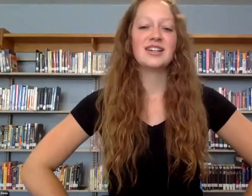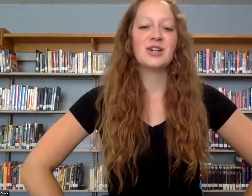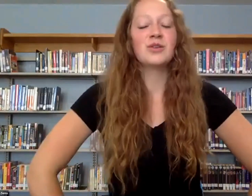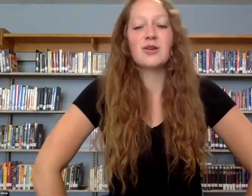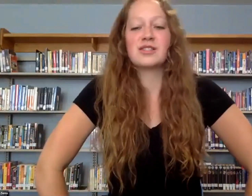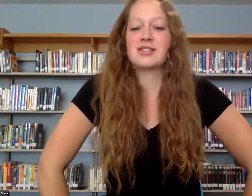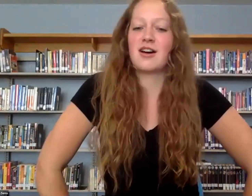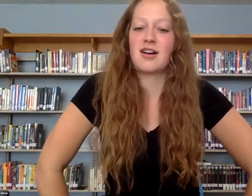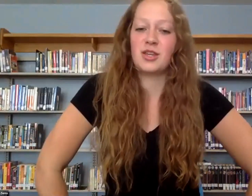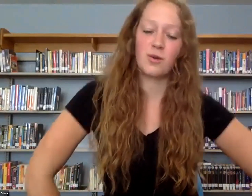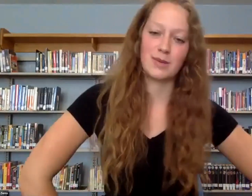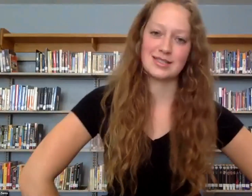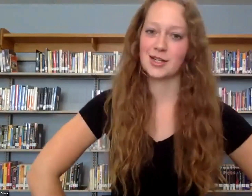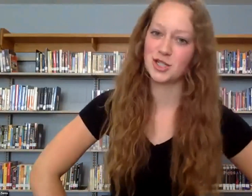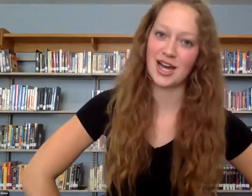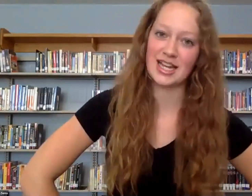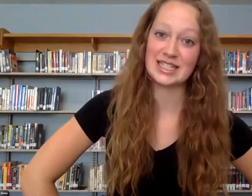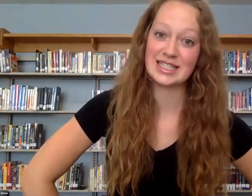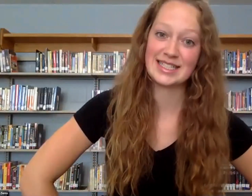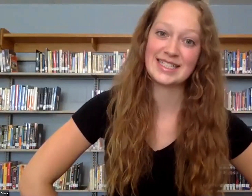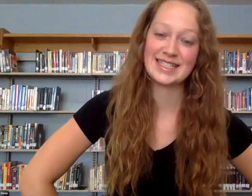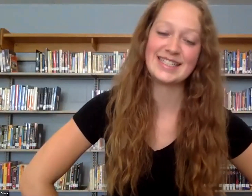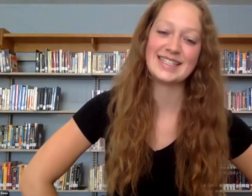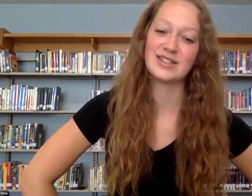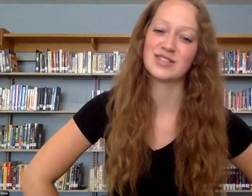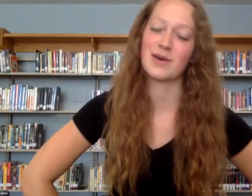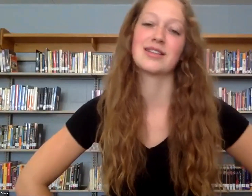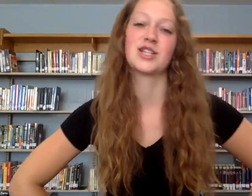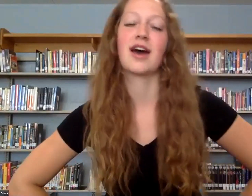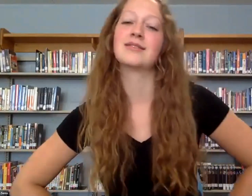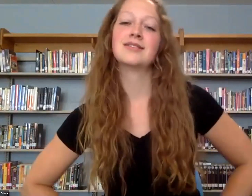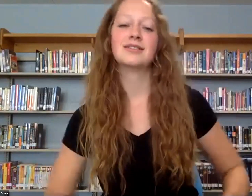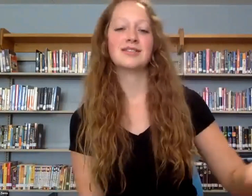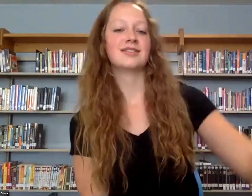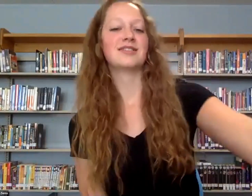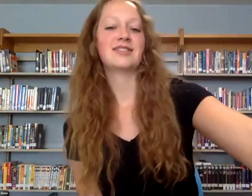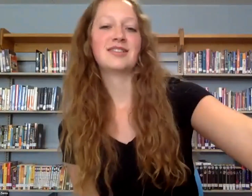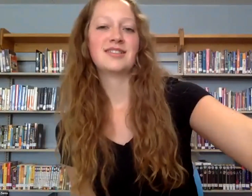who knows the song "You Are My Sunshine"? You can respond in the chat.